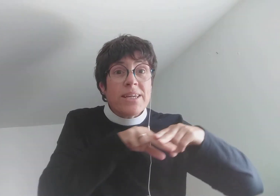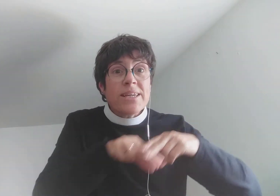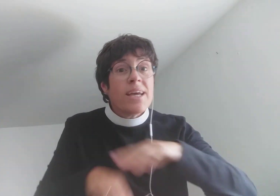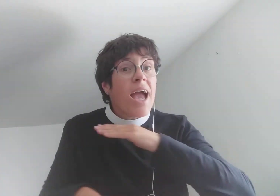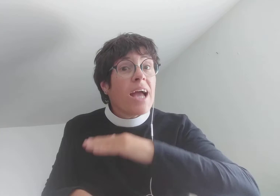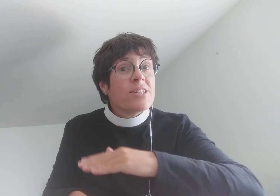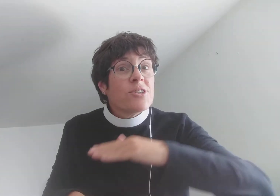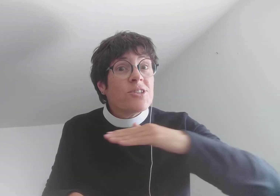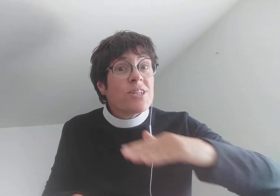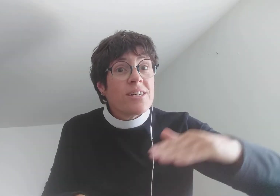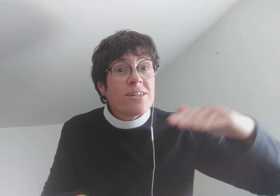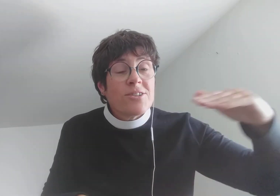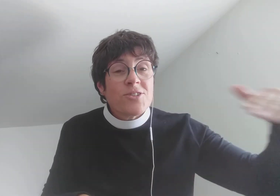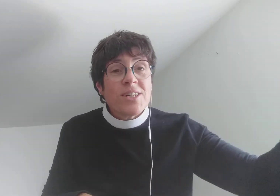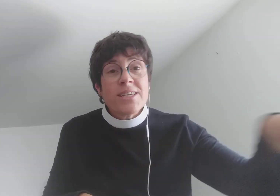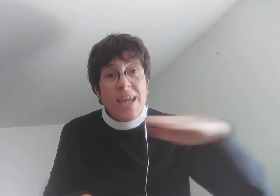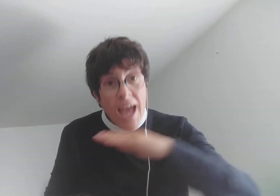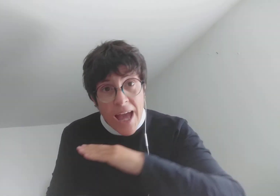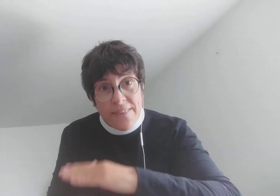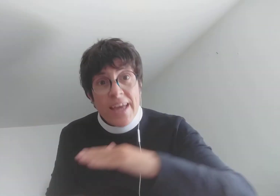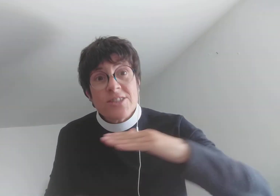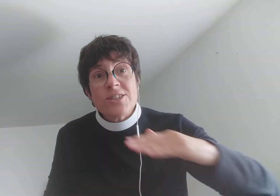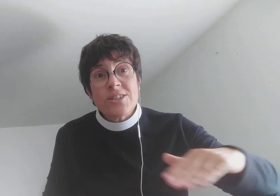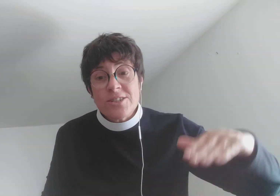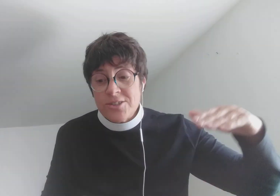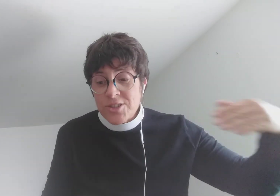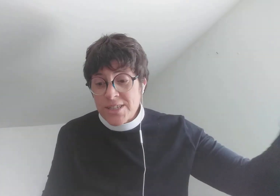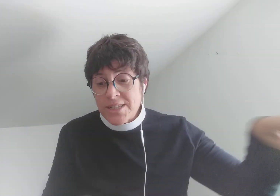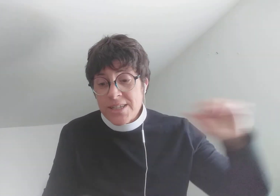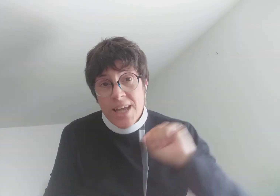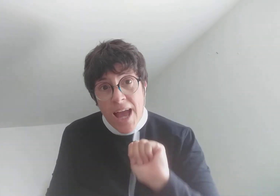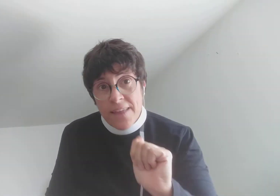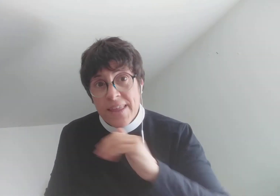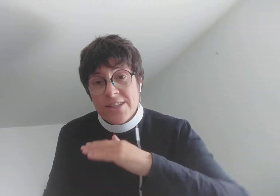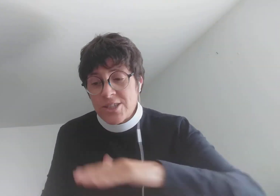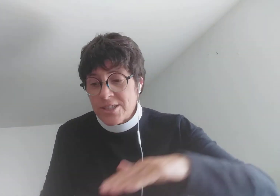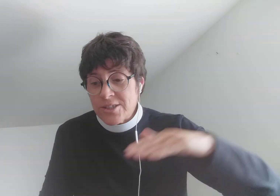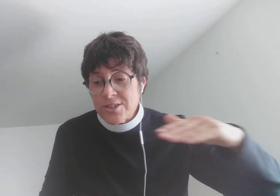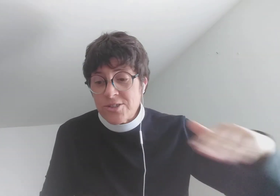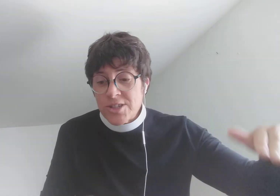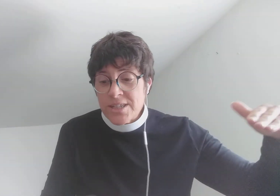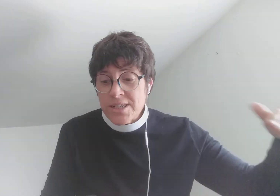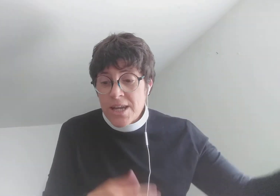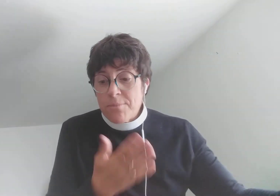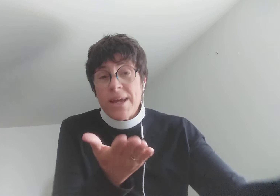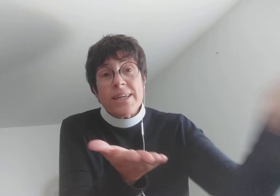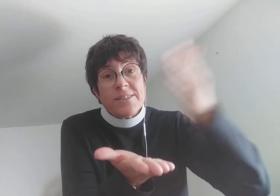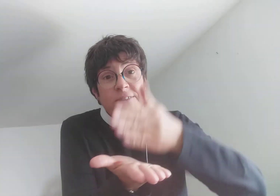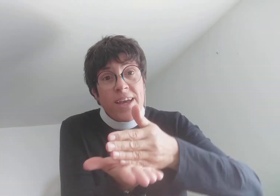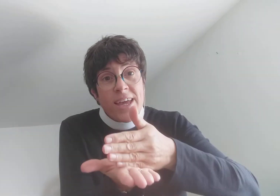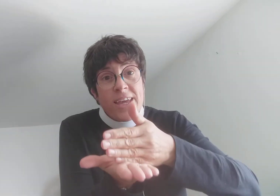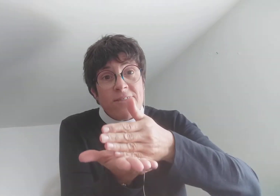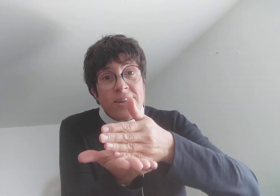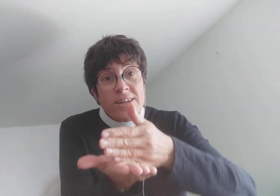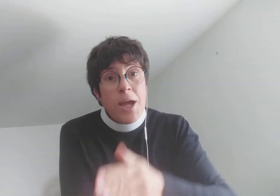family and your children and their children and their children. May his favour